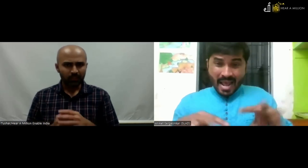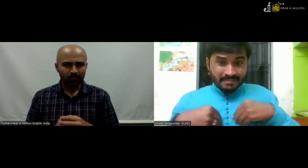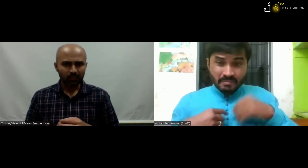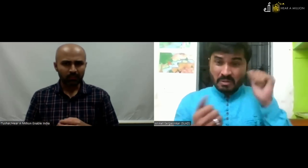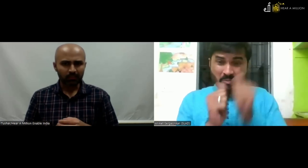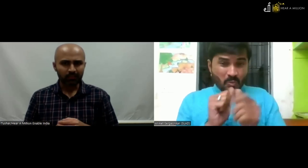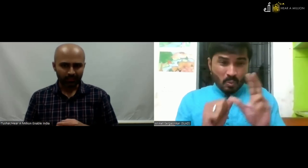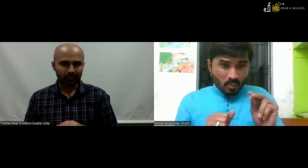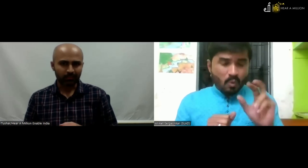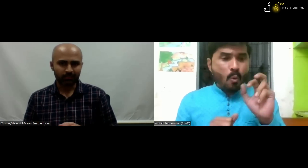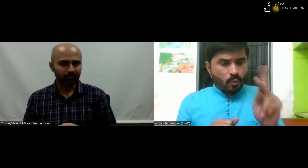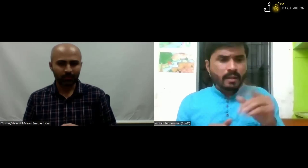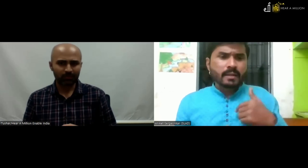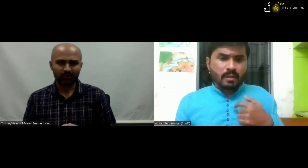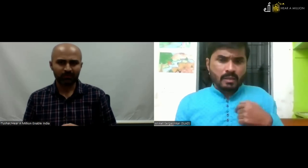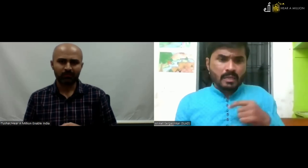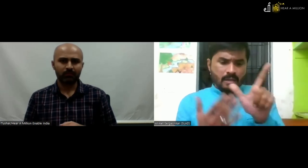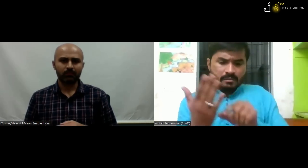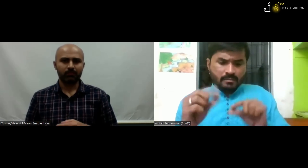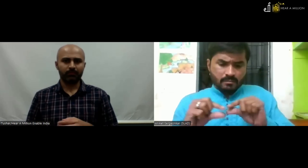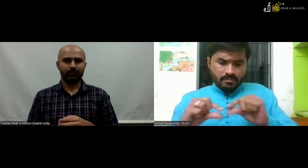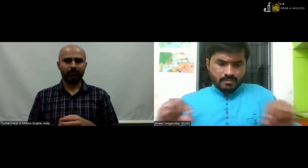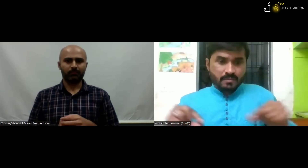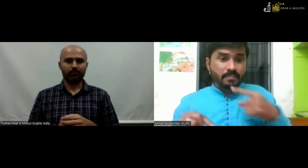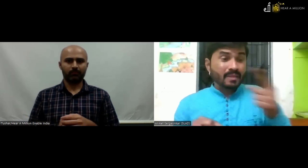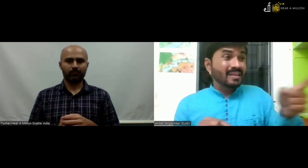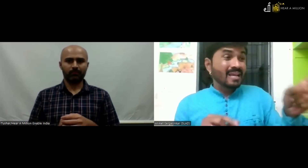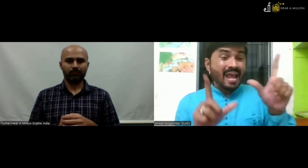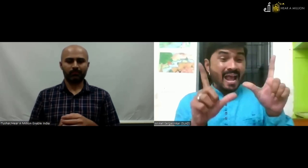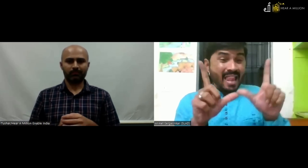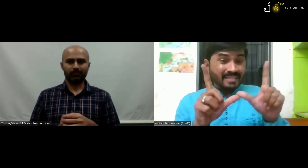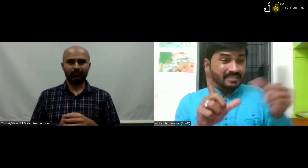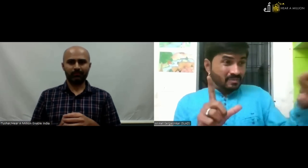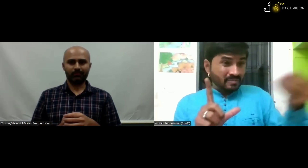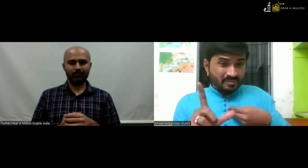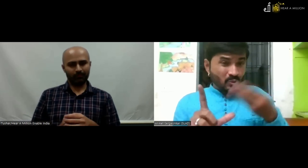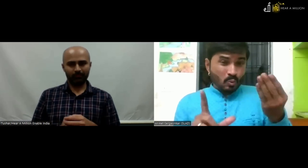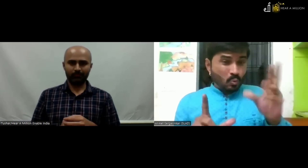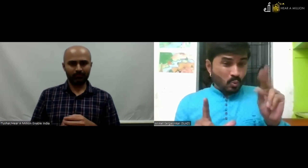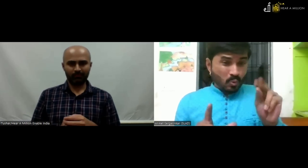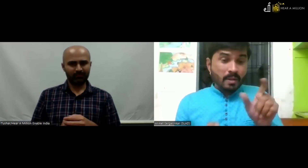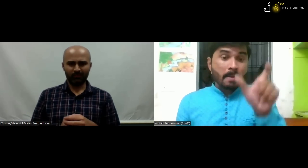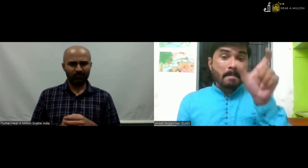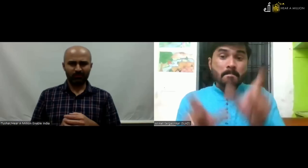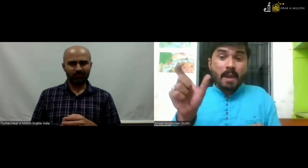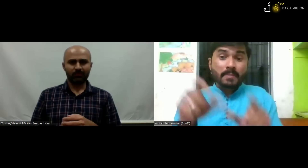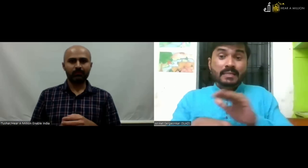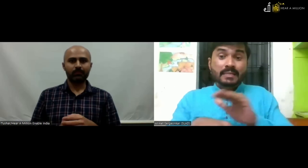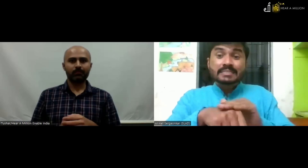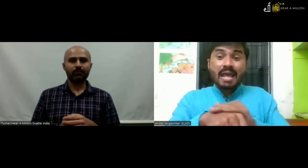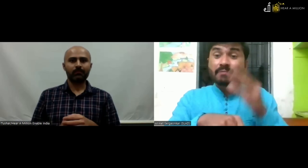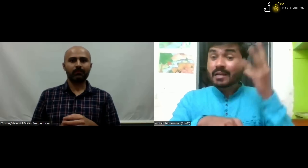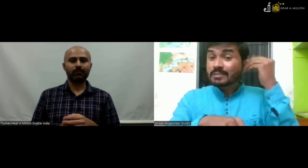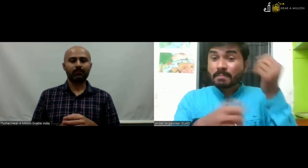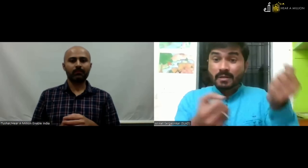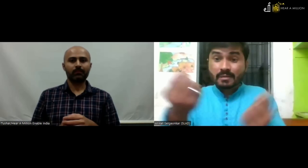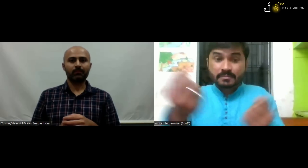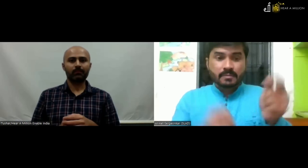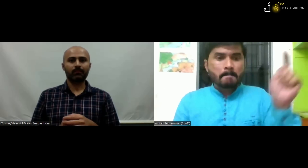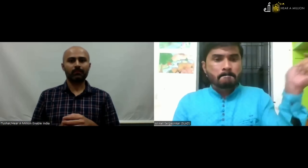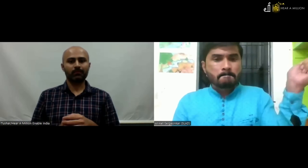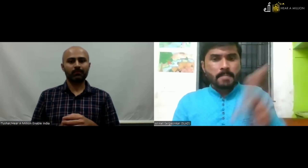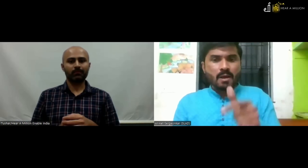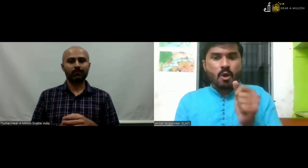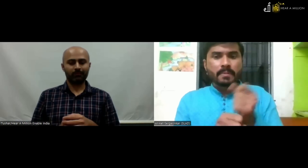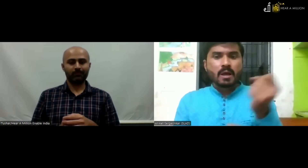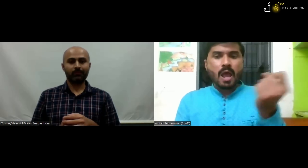drivers, you need to pay. If you are not accepting our request and not providing us the license, so you need to